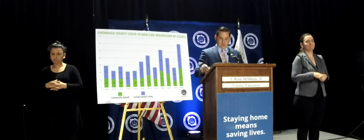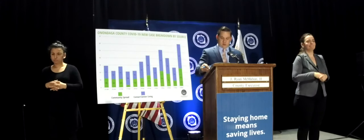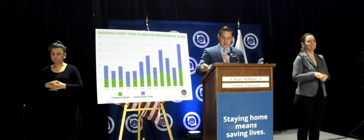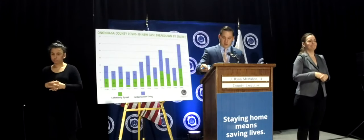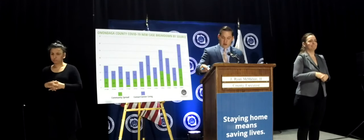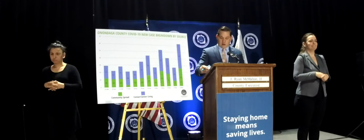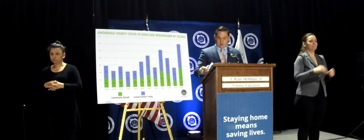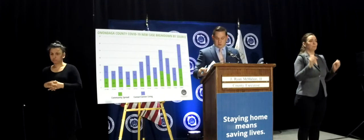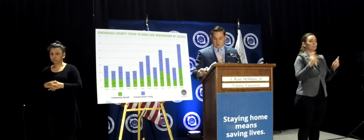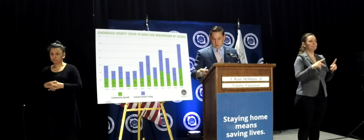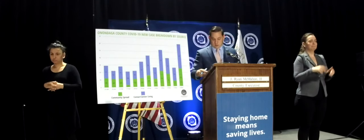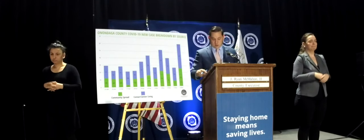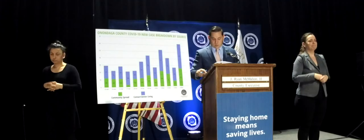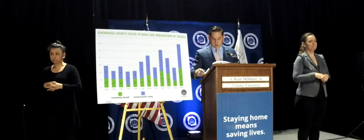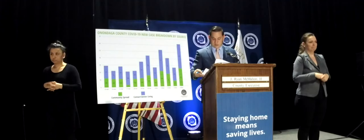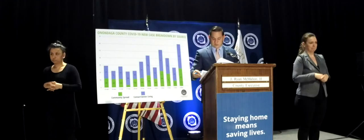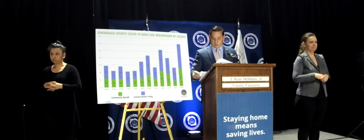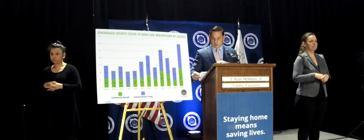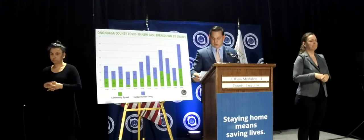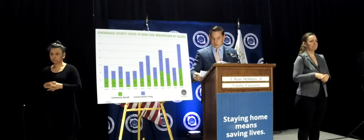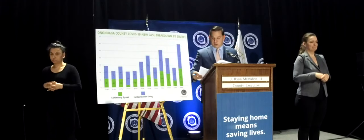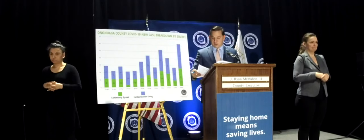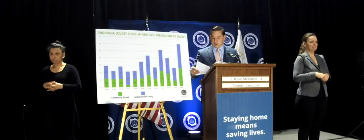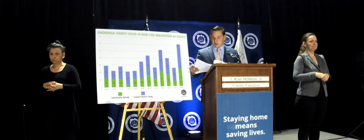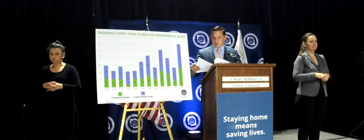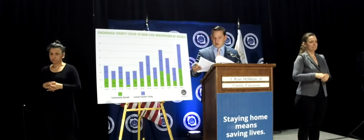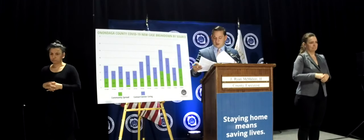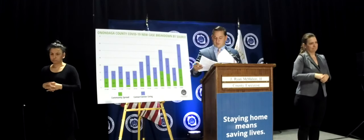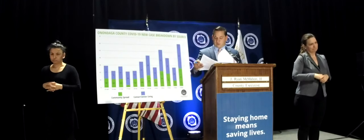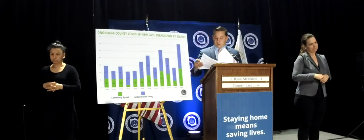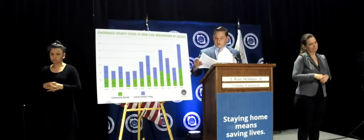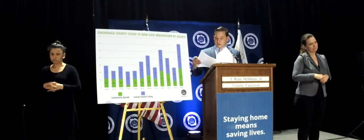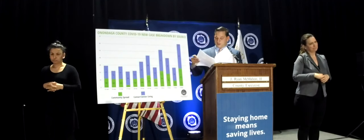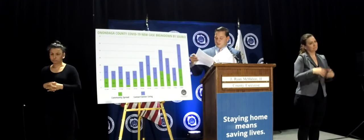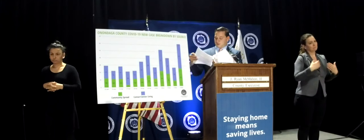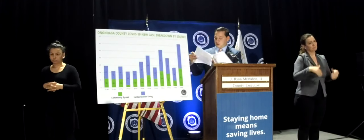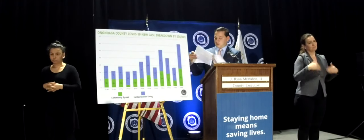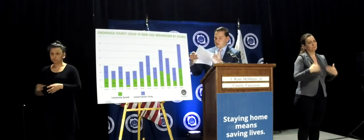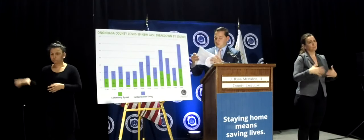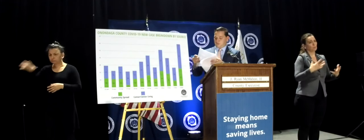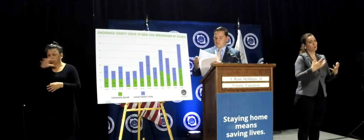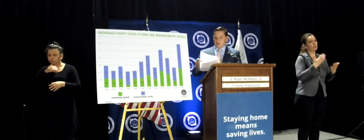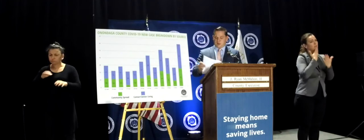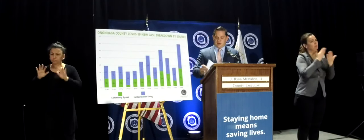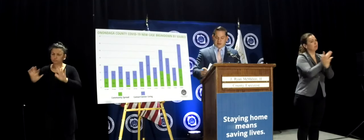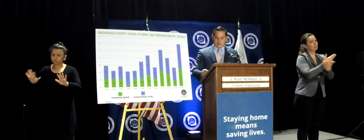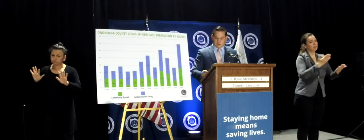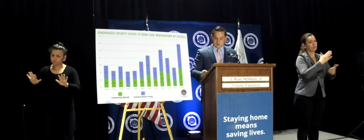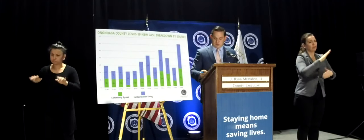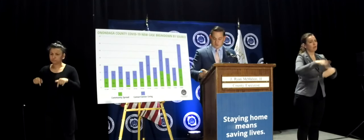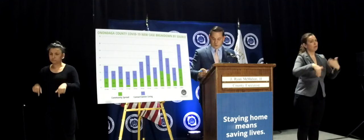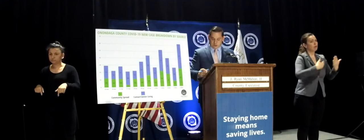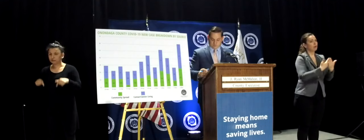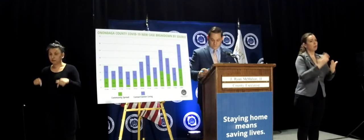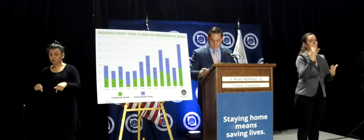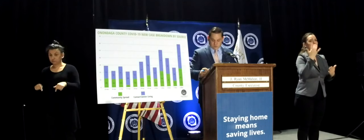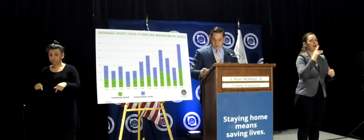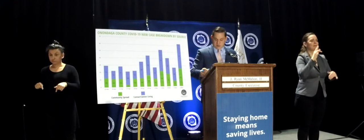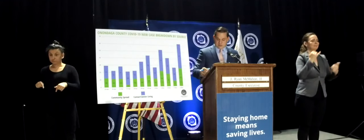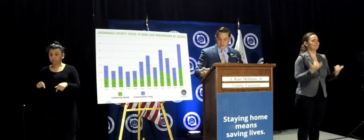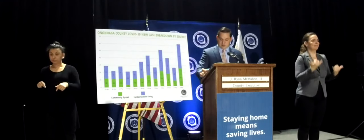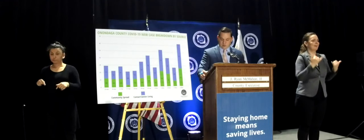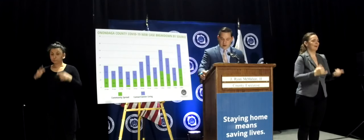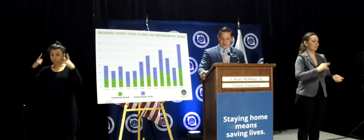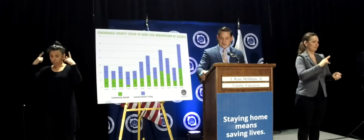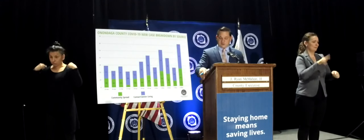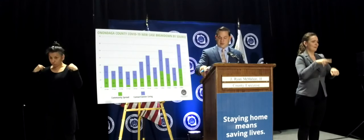Okay. I want to really thank everybody. Today's the start of National Nurses Week,